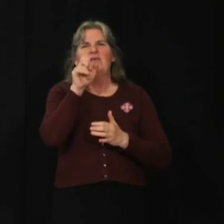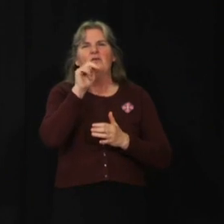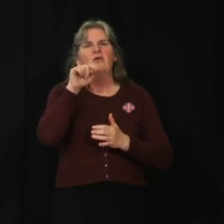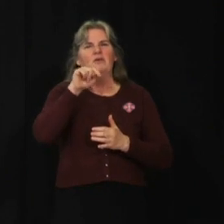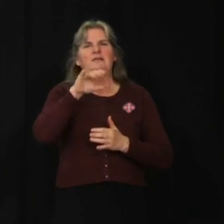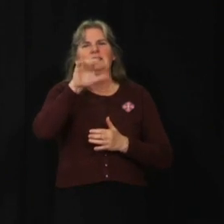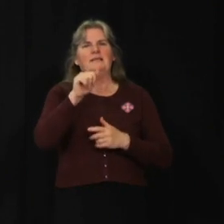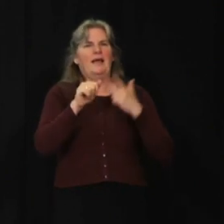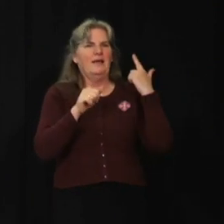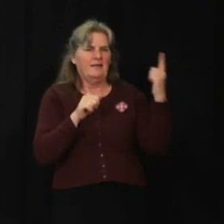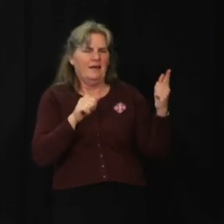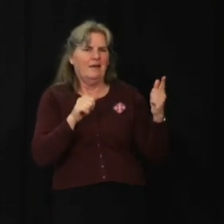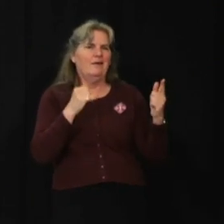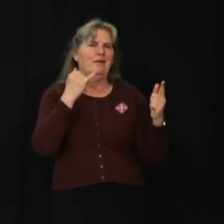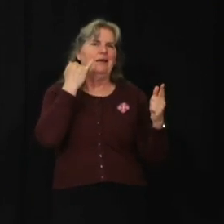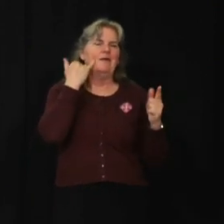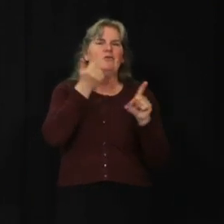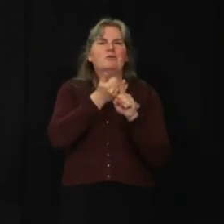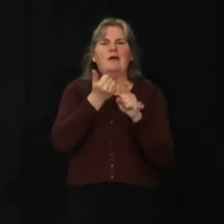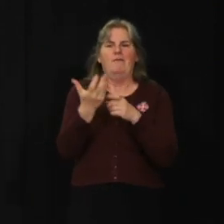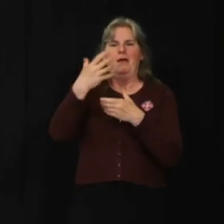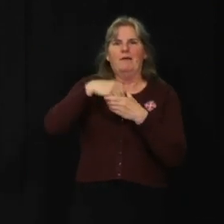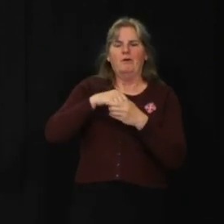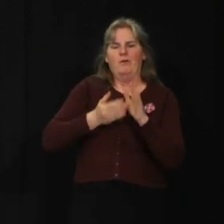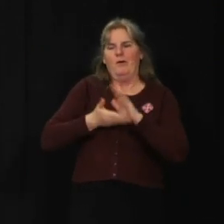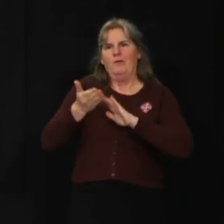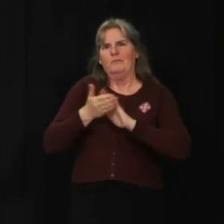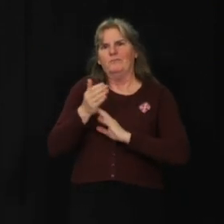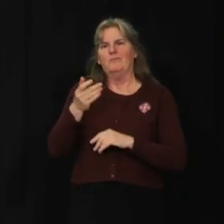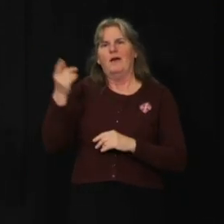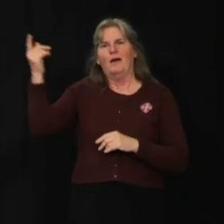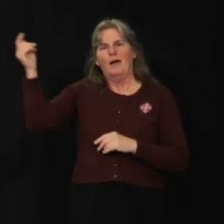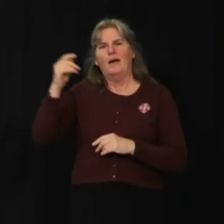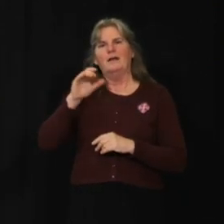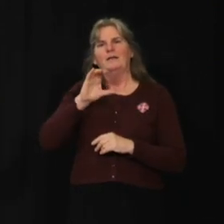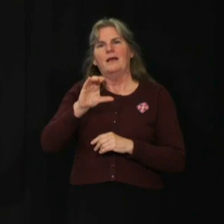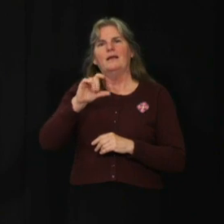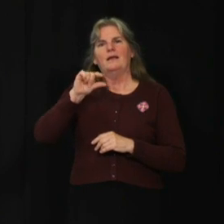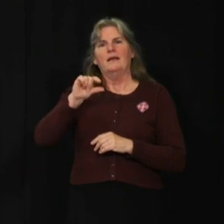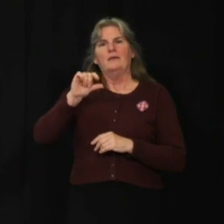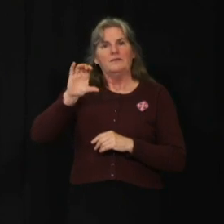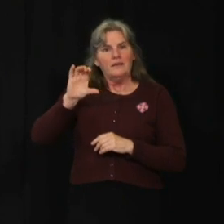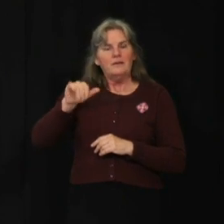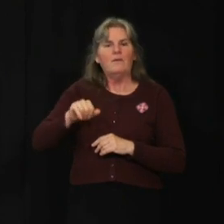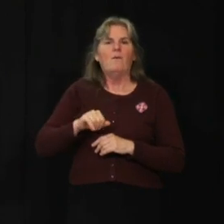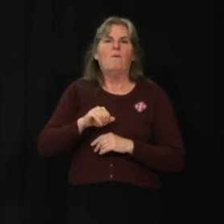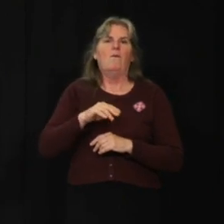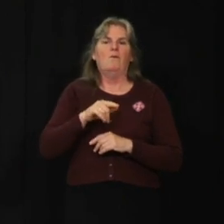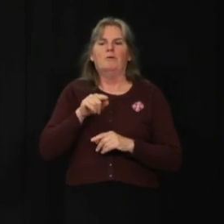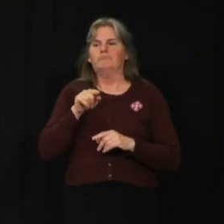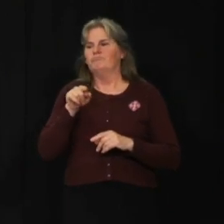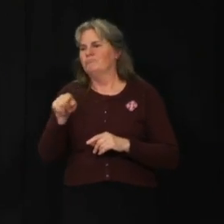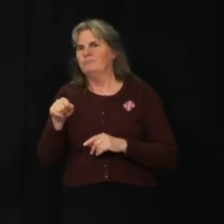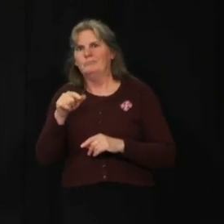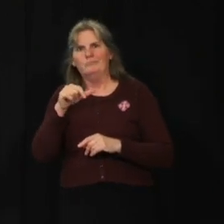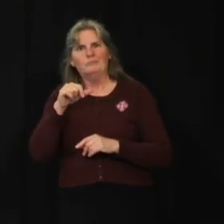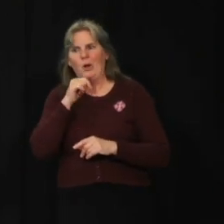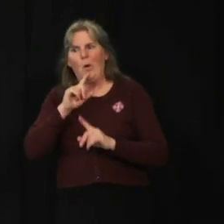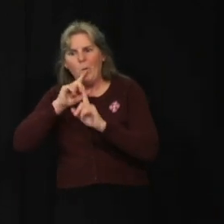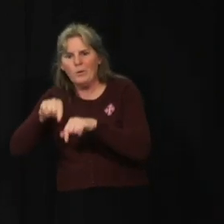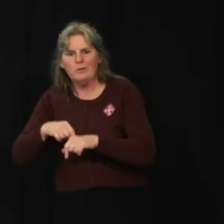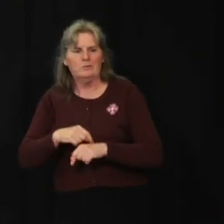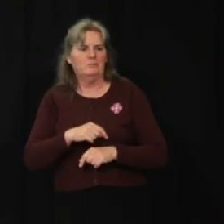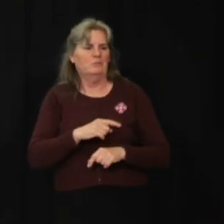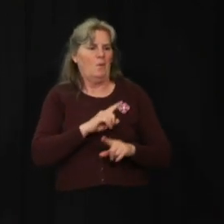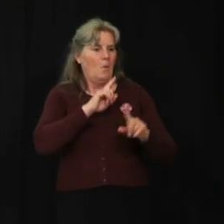the organizers at the Canada Game Centre, or a business that wasn't ordered to shut down but did shut down and wanting to